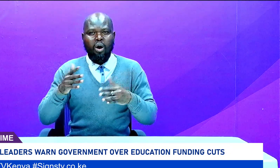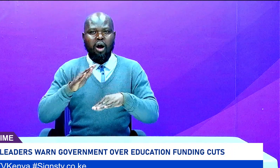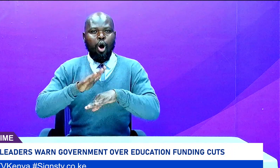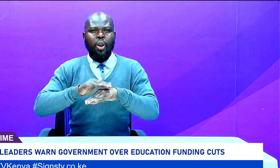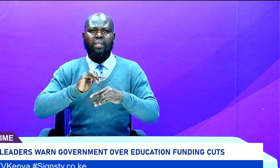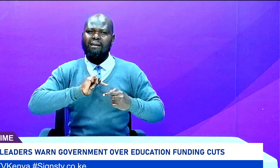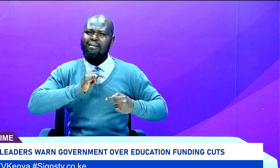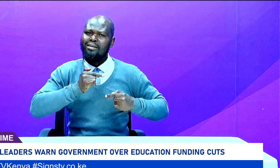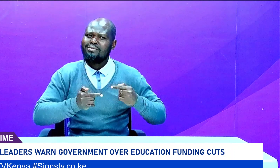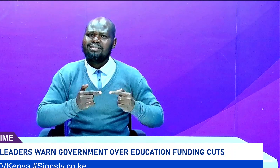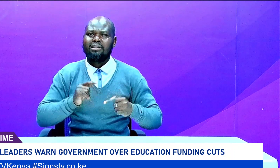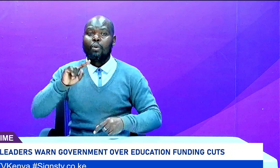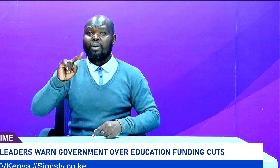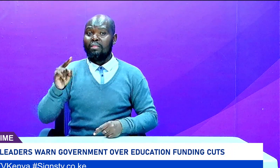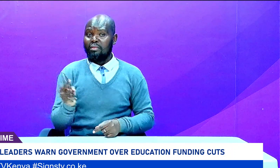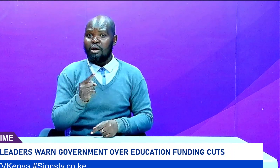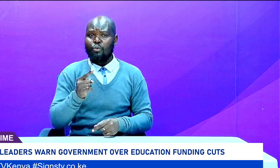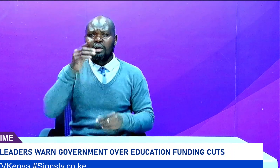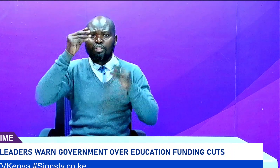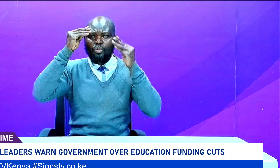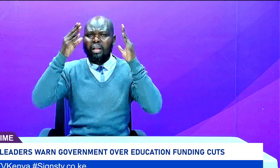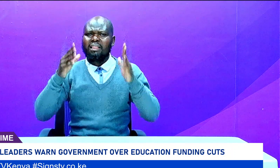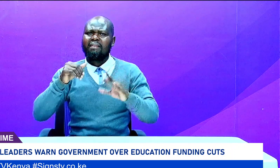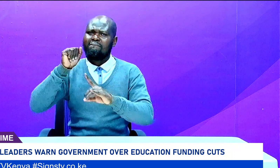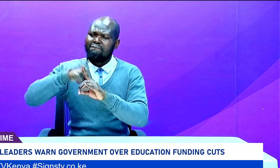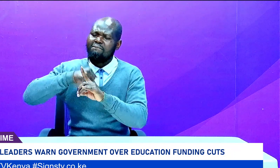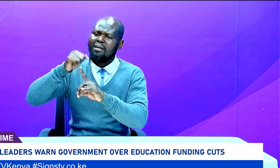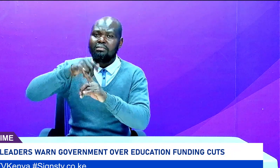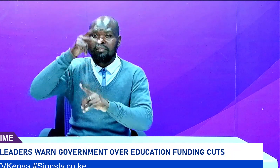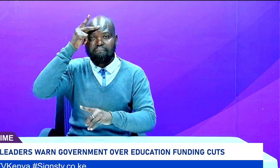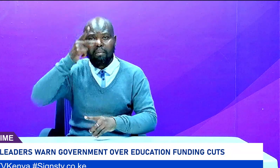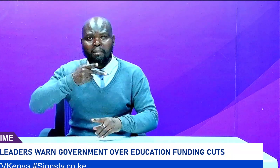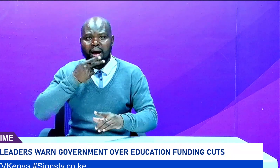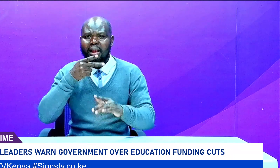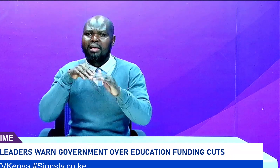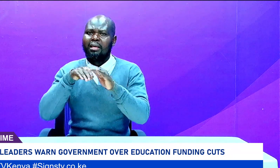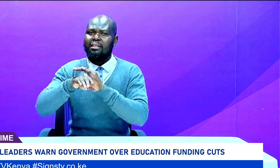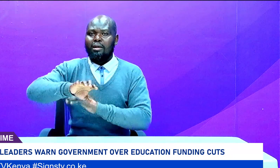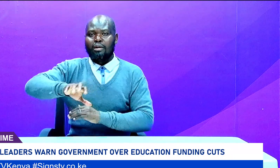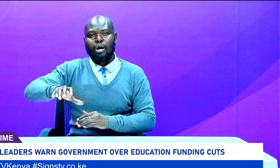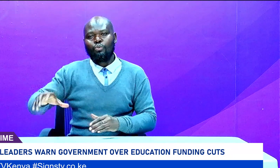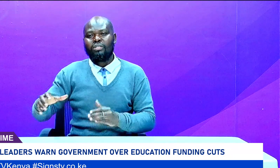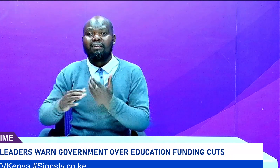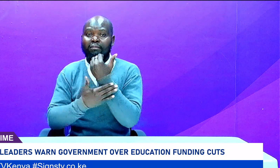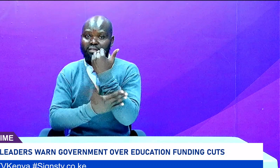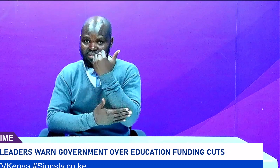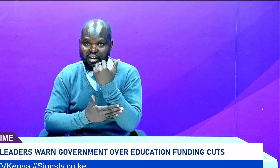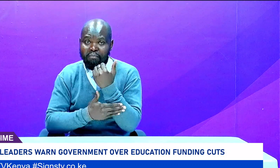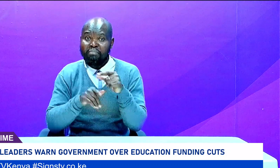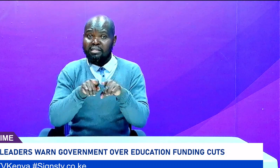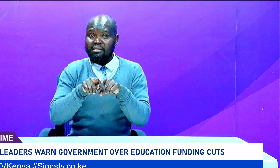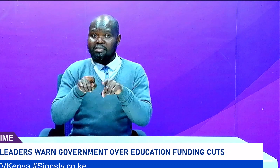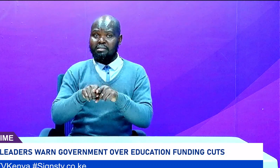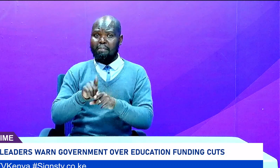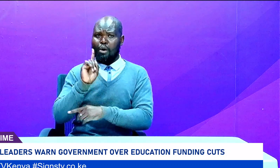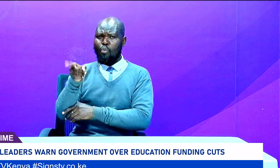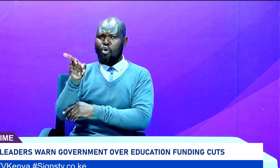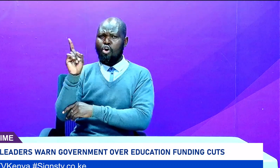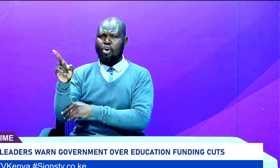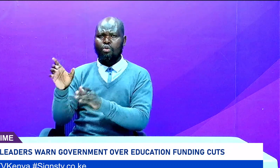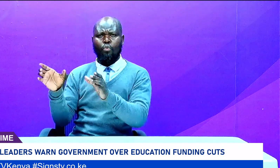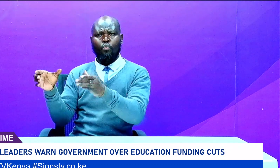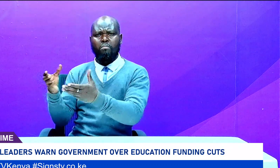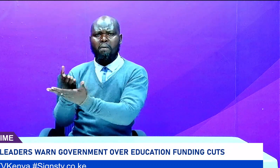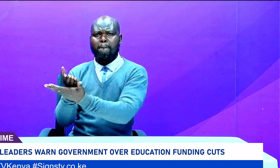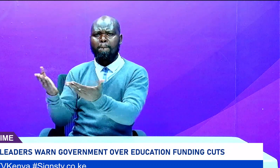slash capitation funds from 22,000 shillings to 16,000 per learner, calling it a reckless move that would